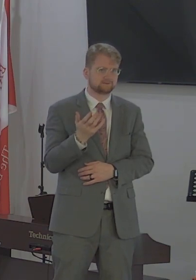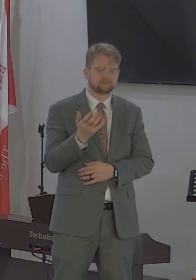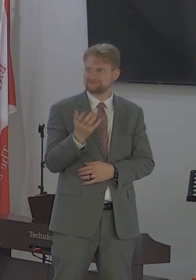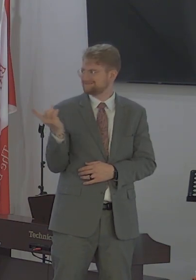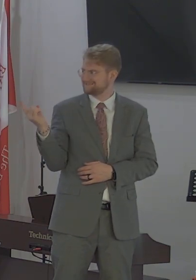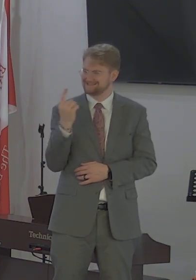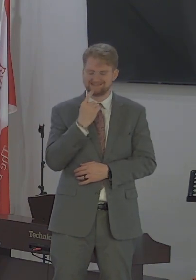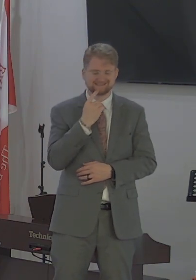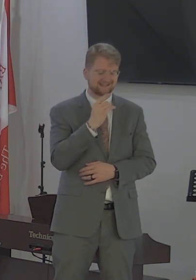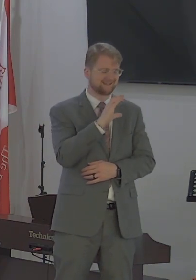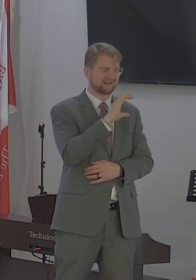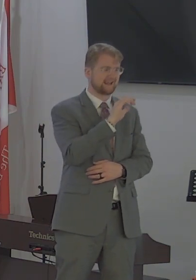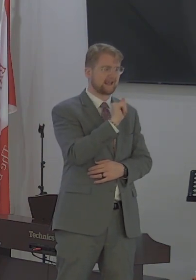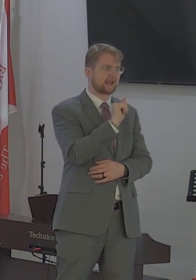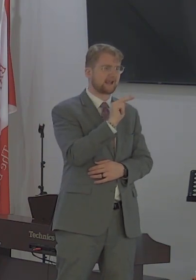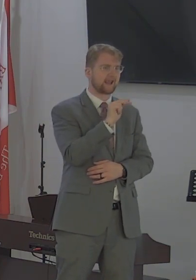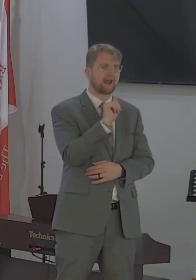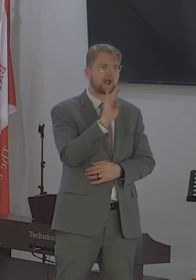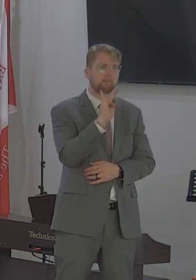Maybe they...